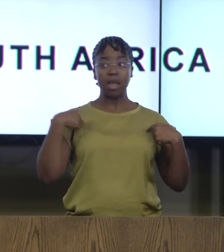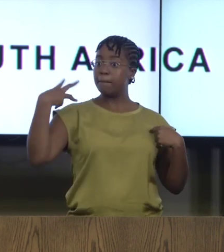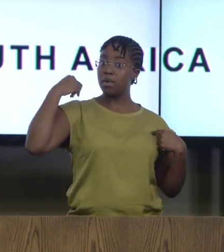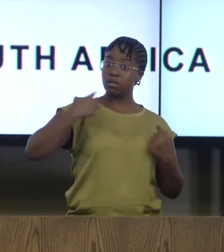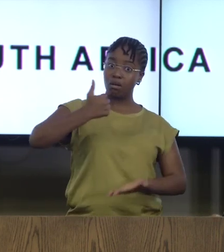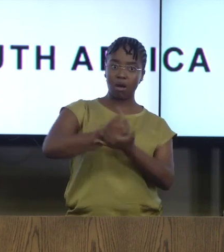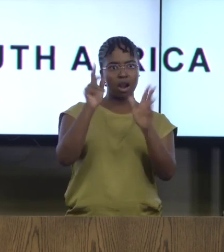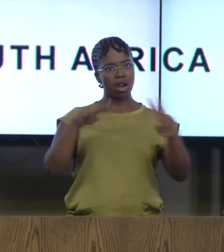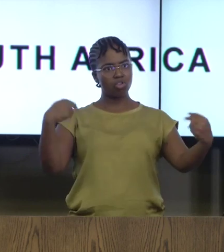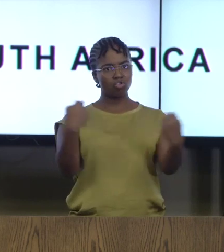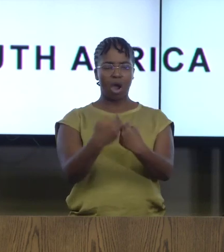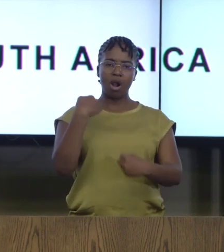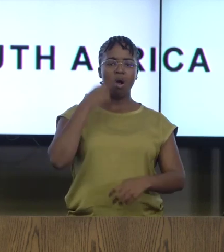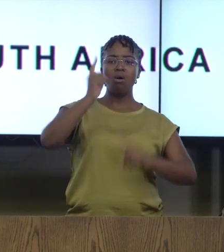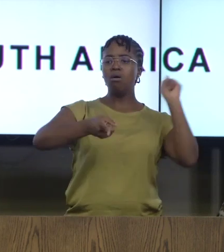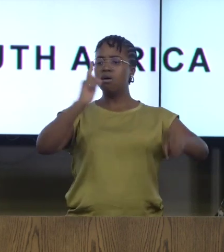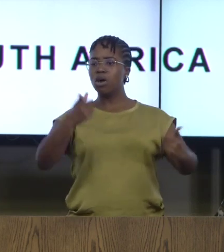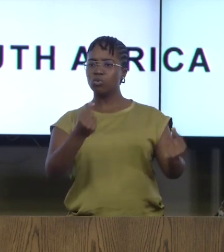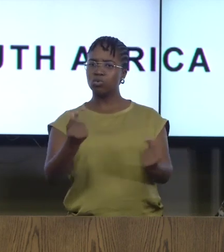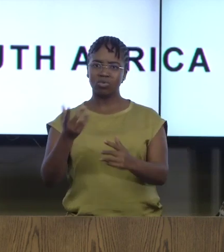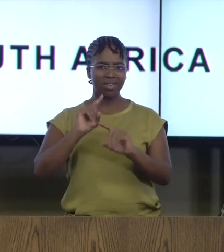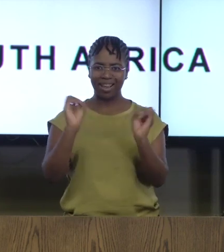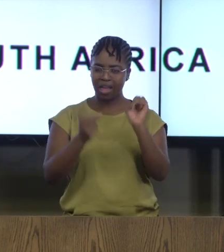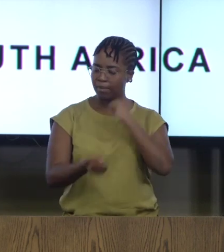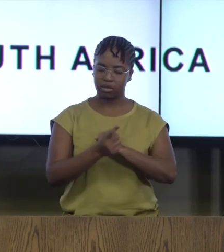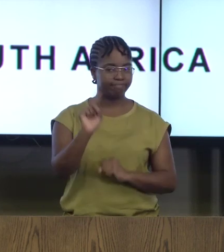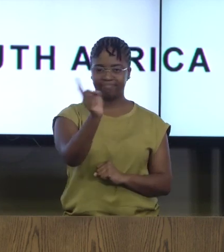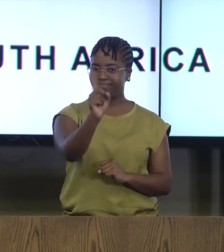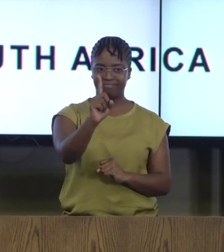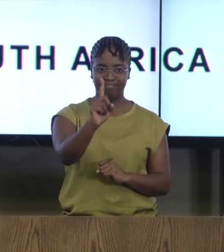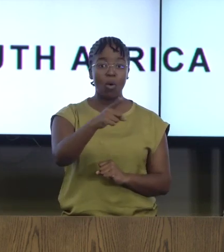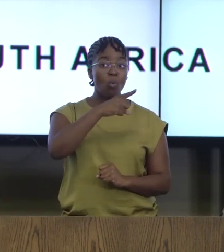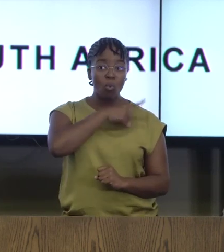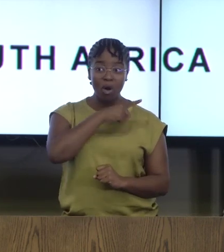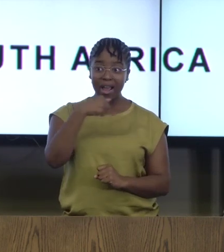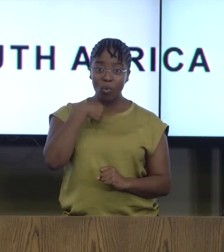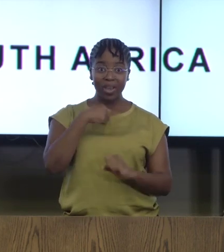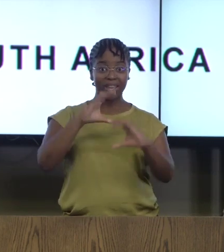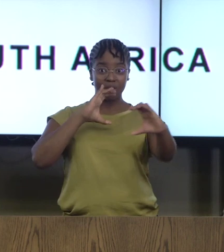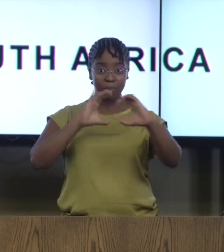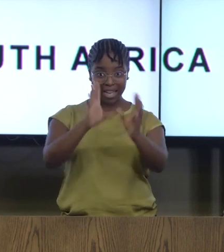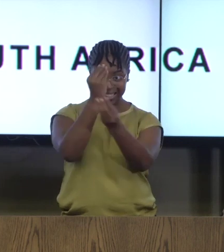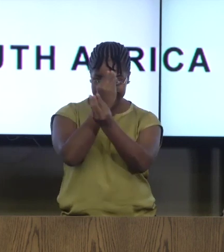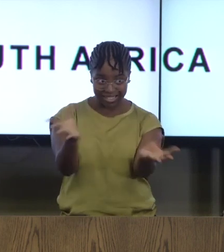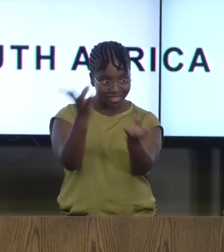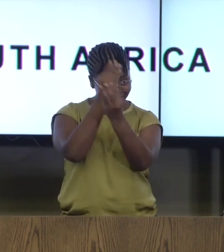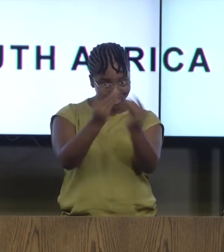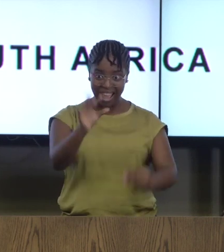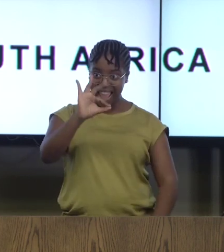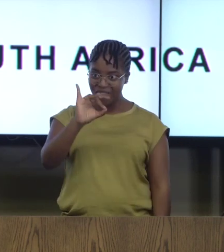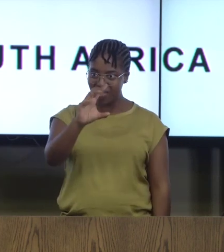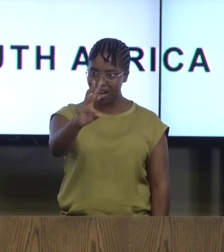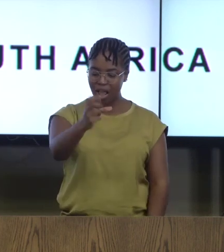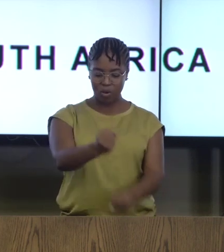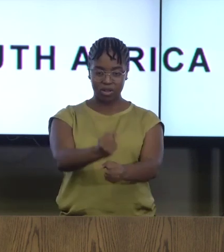at national giving just directive and nothing happening. The reason why we are communicating and ensuring that